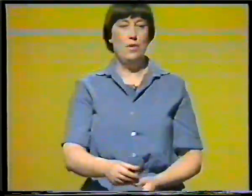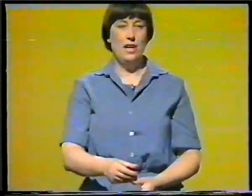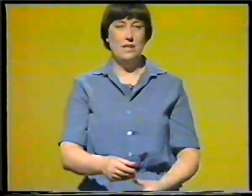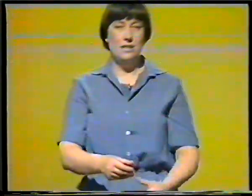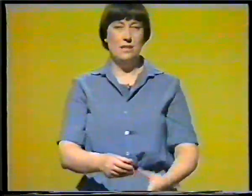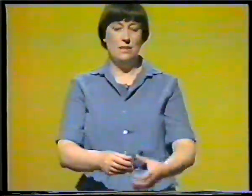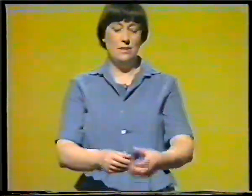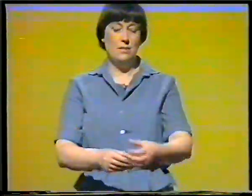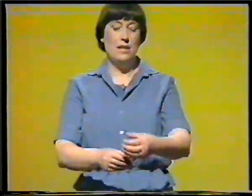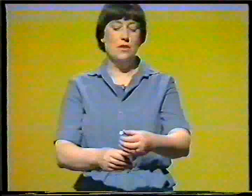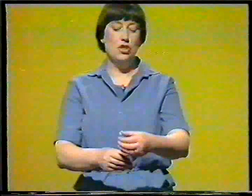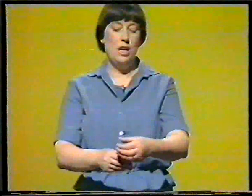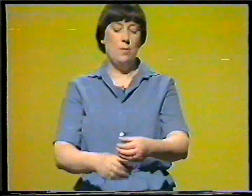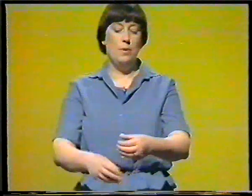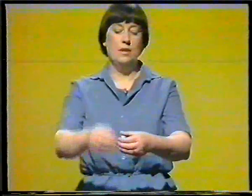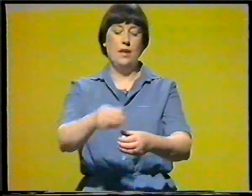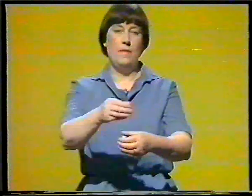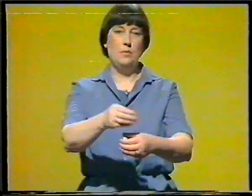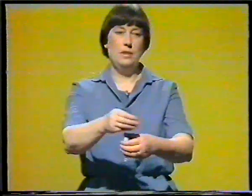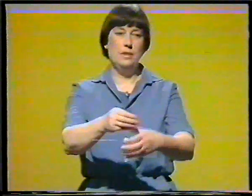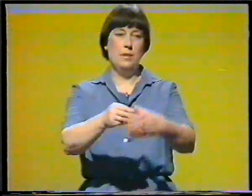Bricks. Make the shape and then build them up.